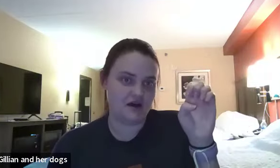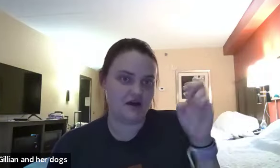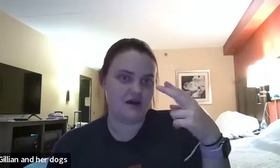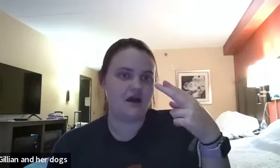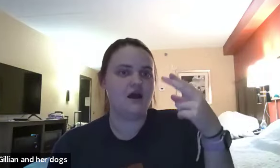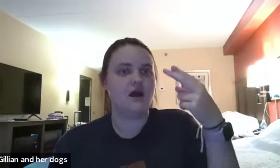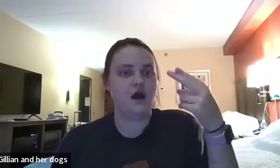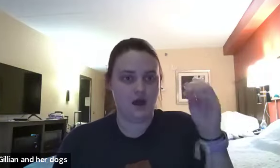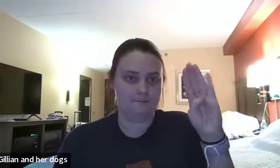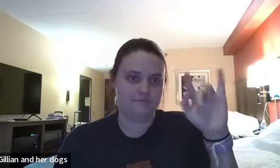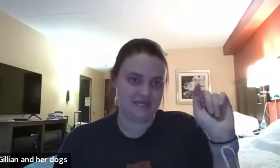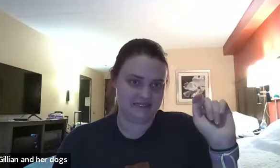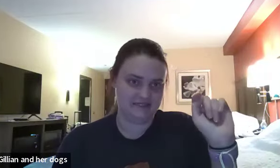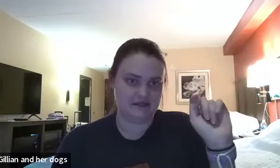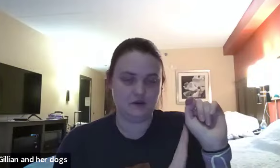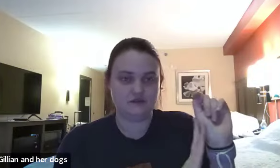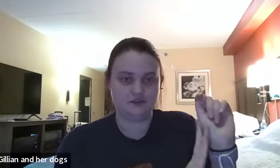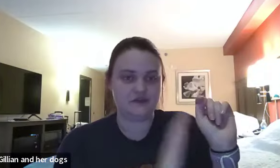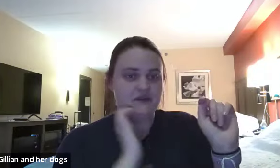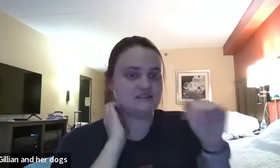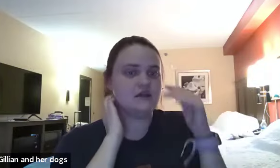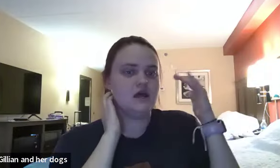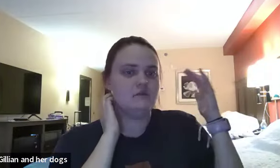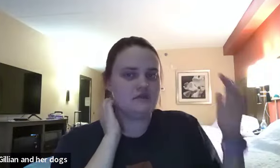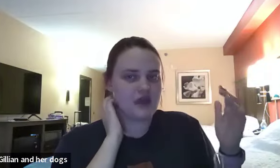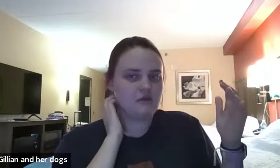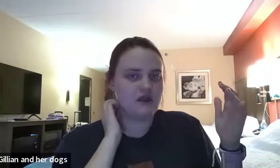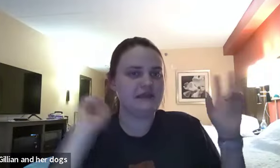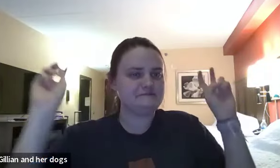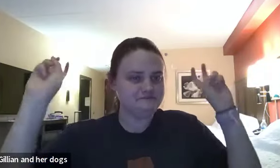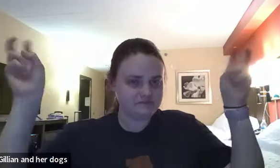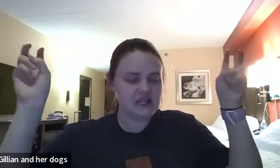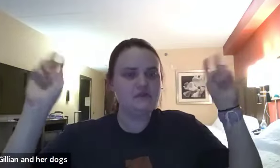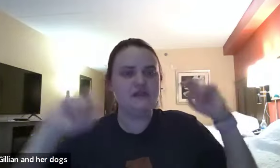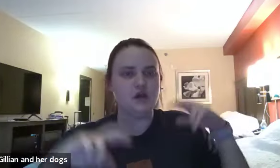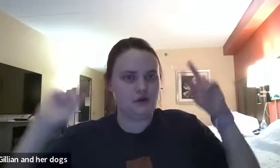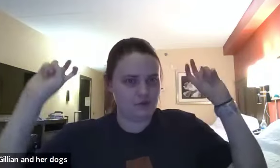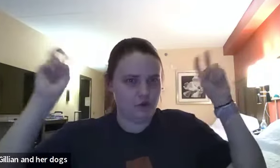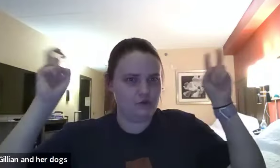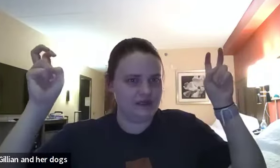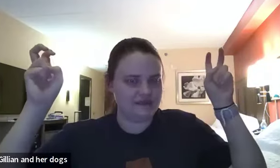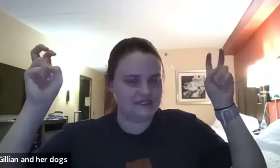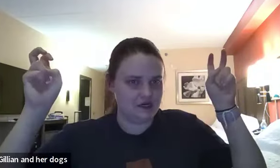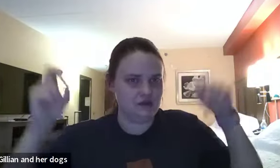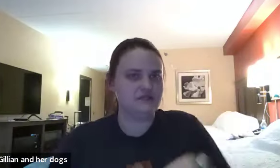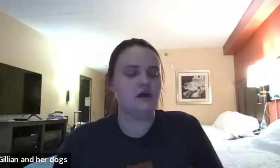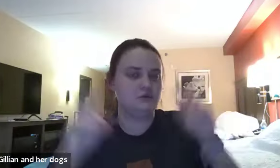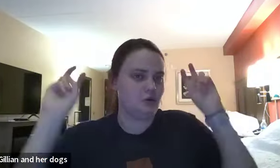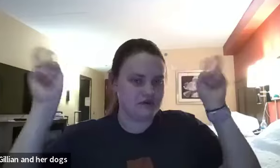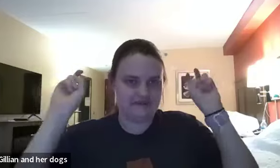The Hobbit. I don't want to fingerspell that fast, but that way, and I know I'm quoting the title of it. You always add